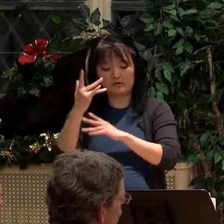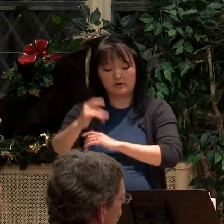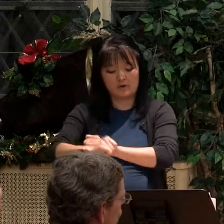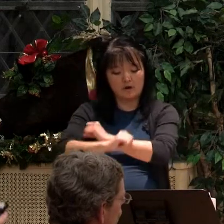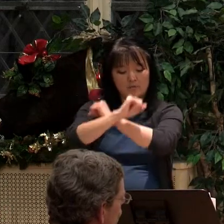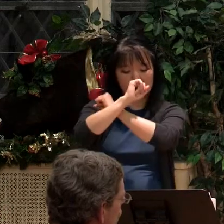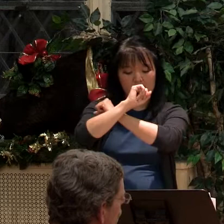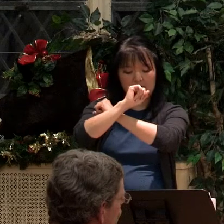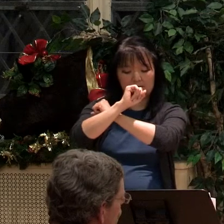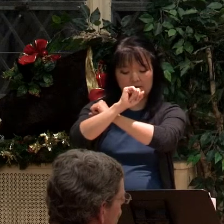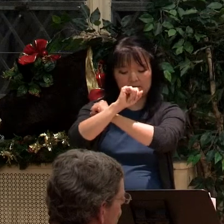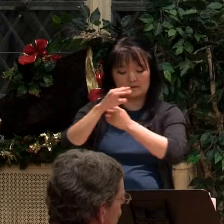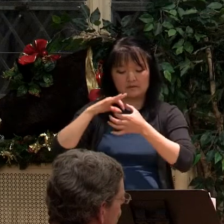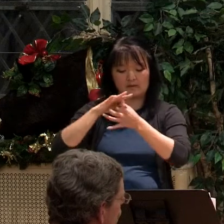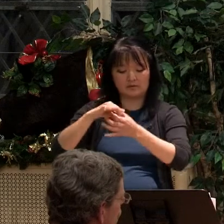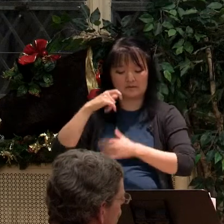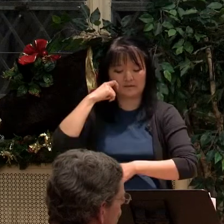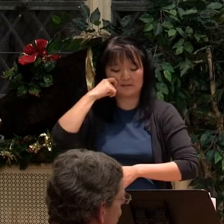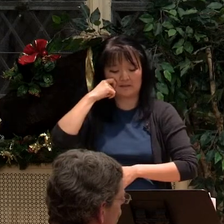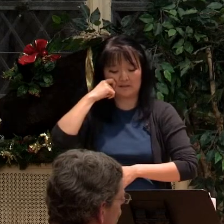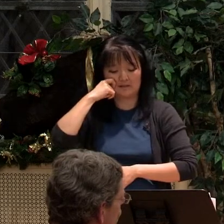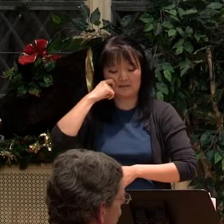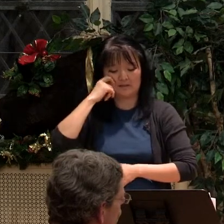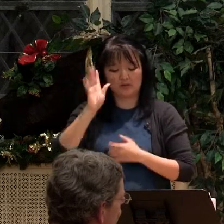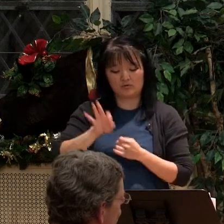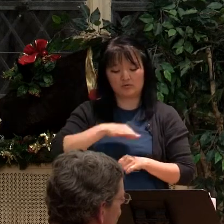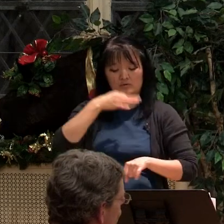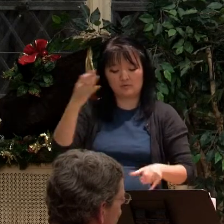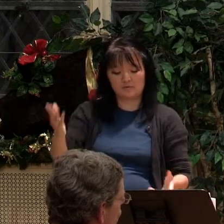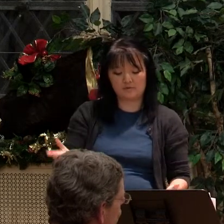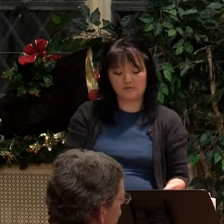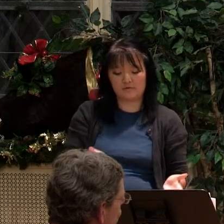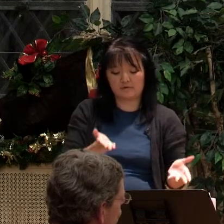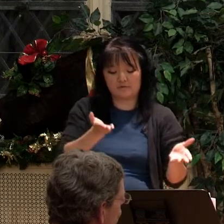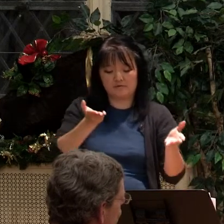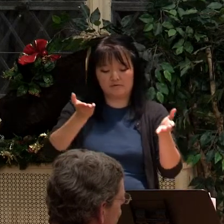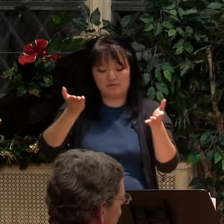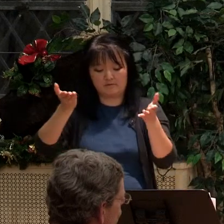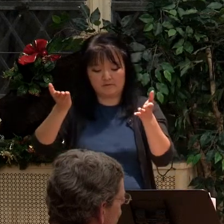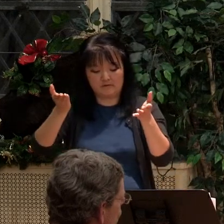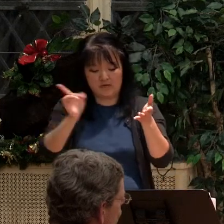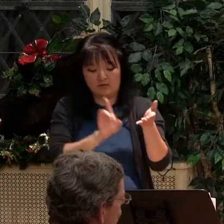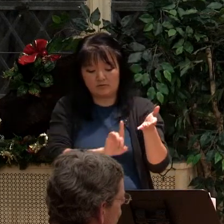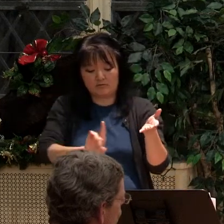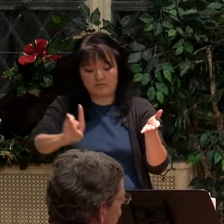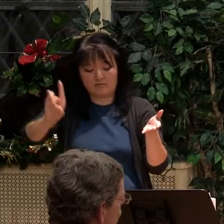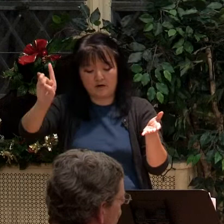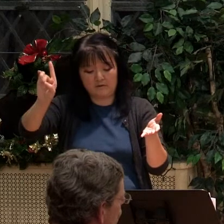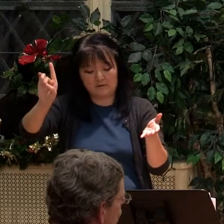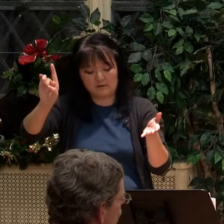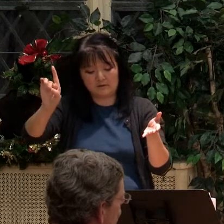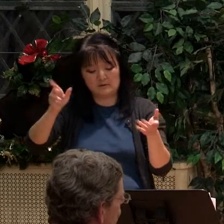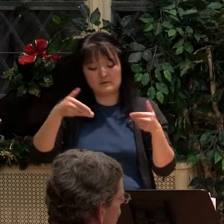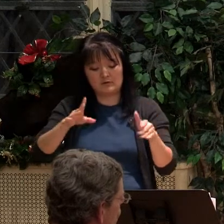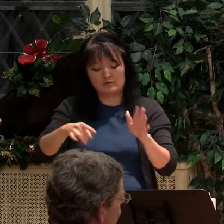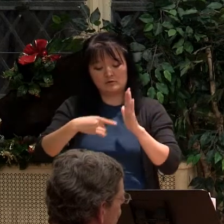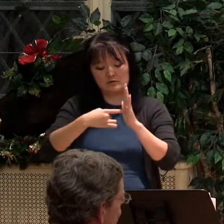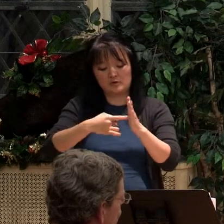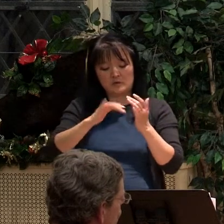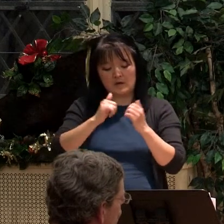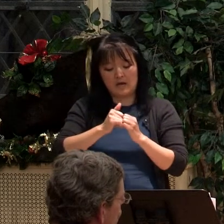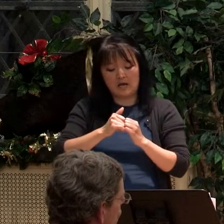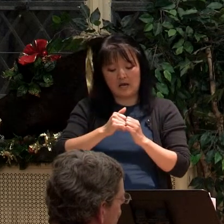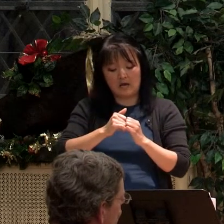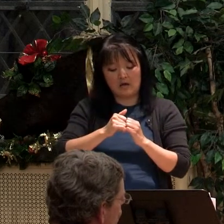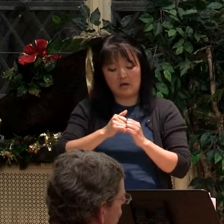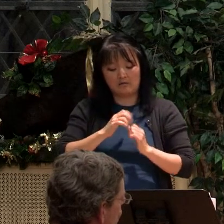your skin. Let it lift your soul as the gravity pulls you. Let it show you how extraordinary you